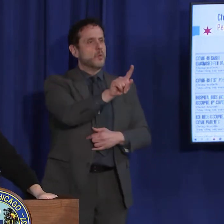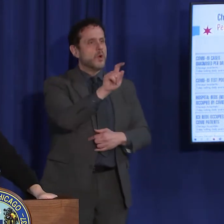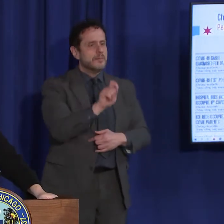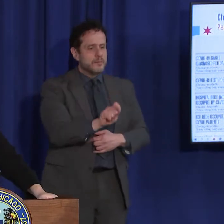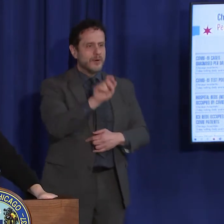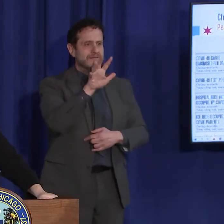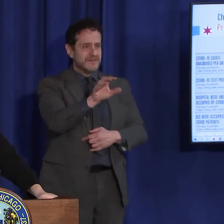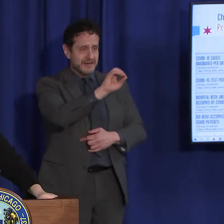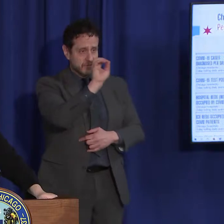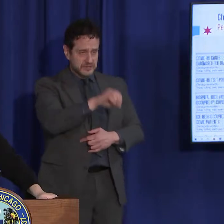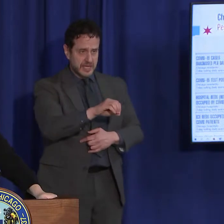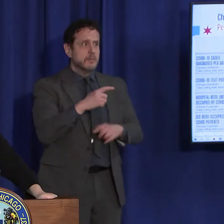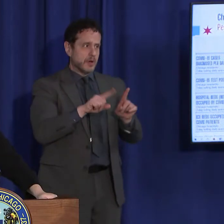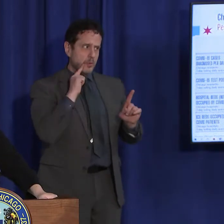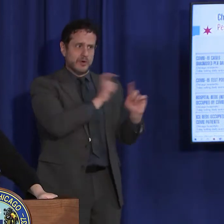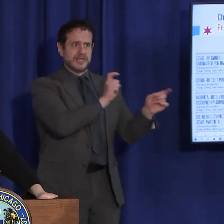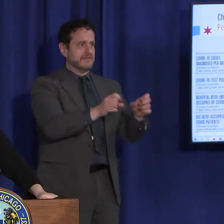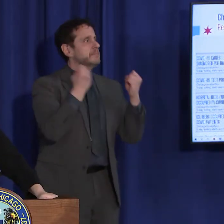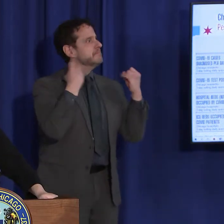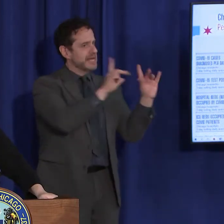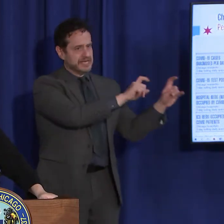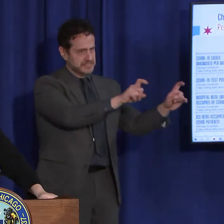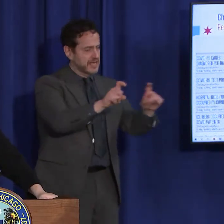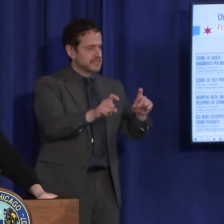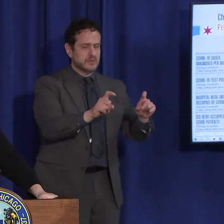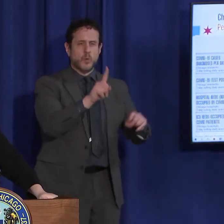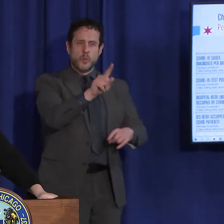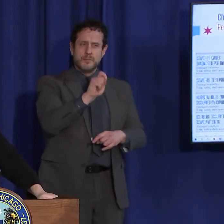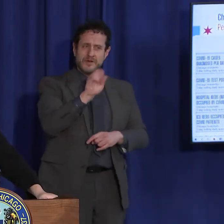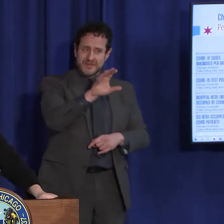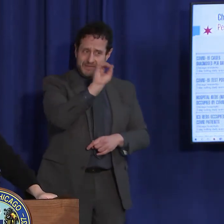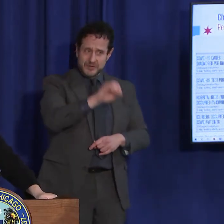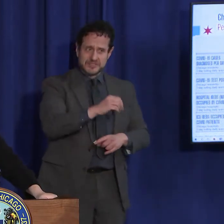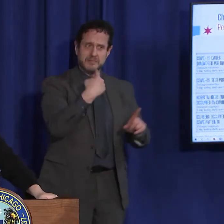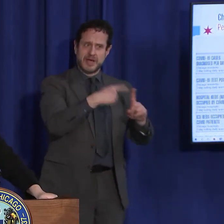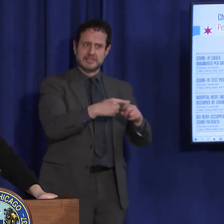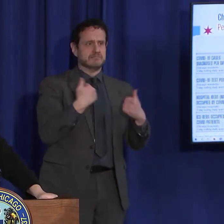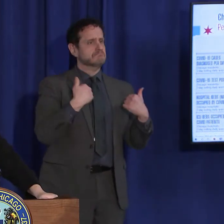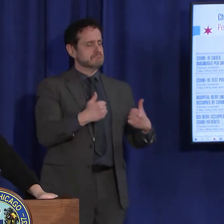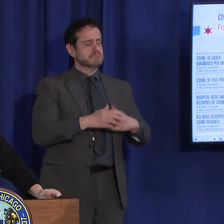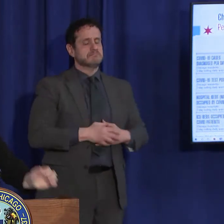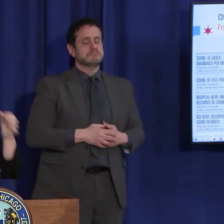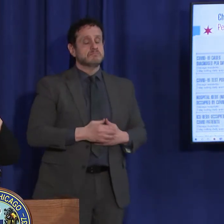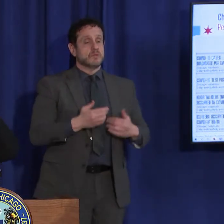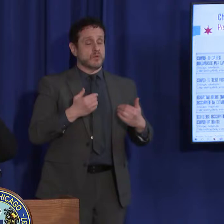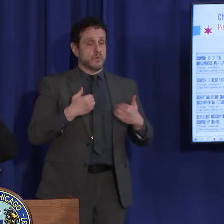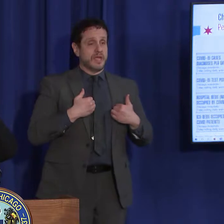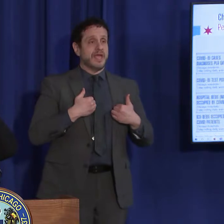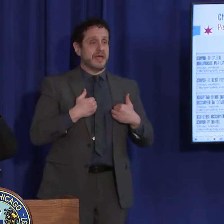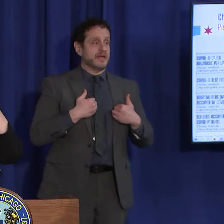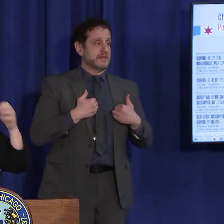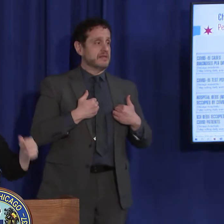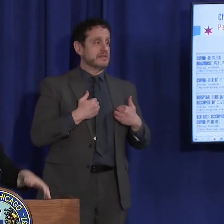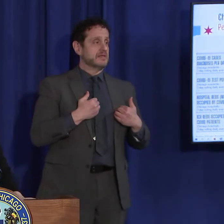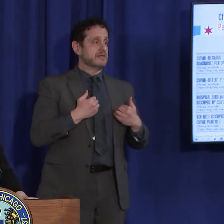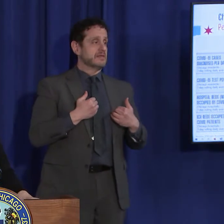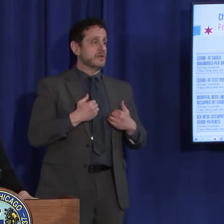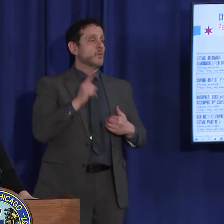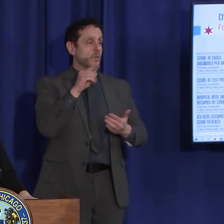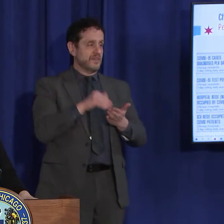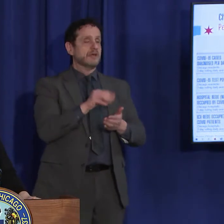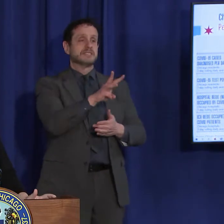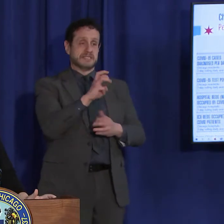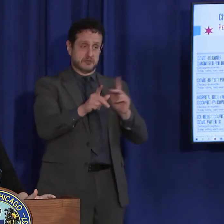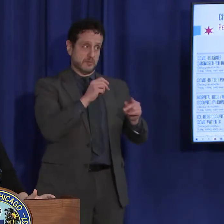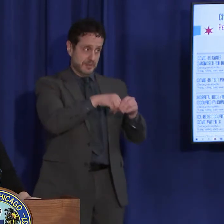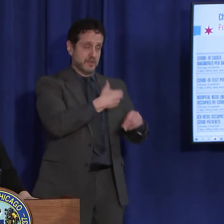with very high testing rates here. Similarly, we had more than 1,600 Chicagoans in the hospital. Last week, we